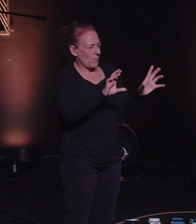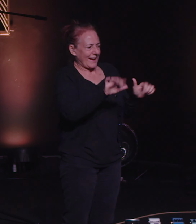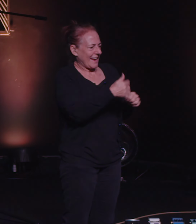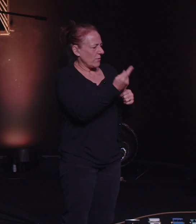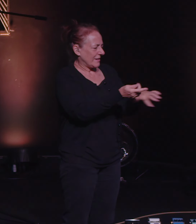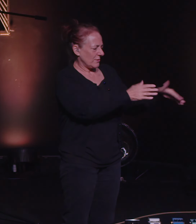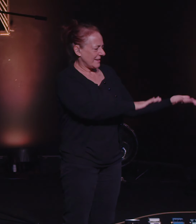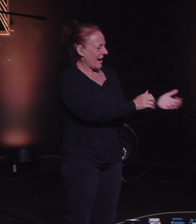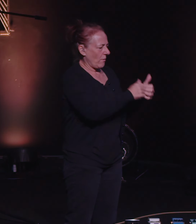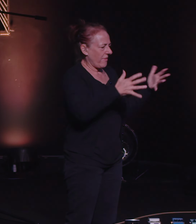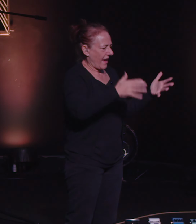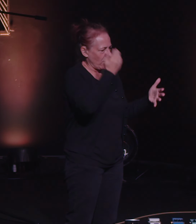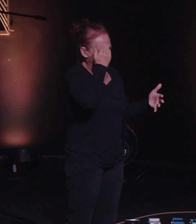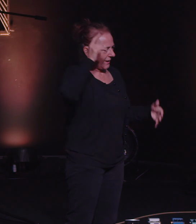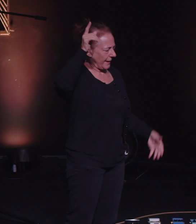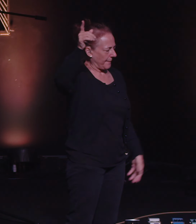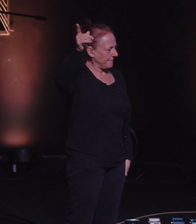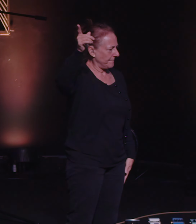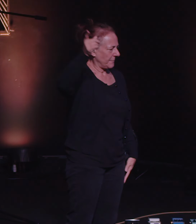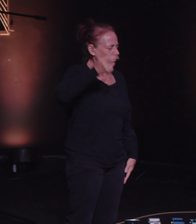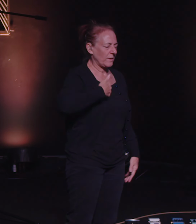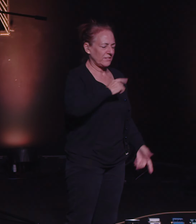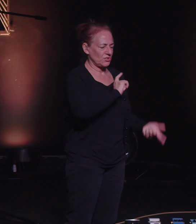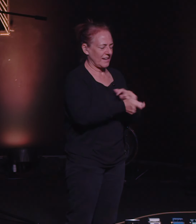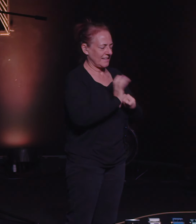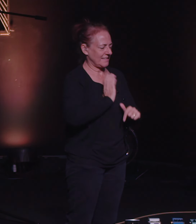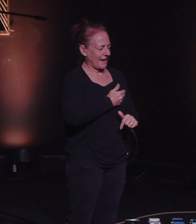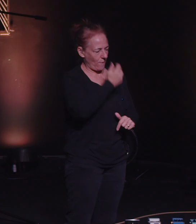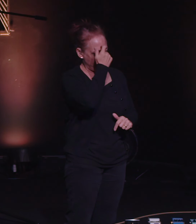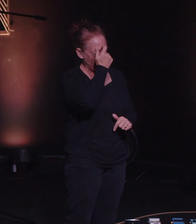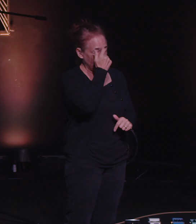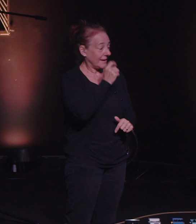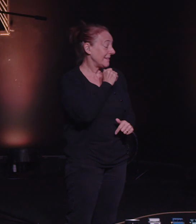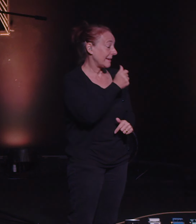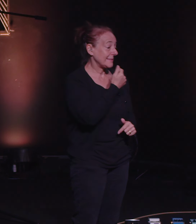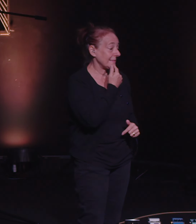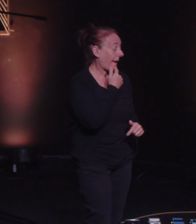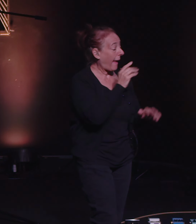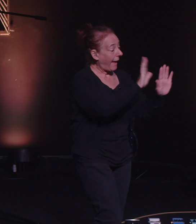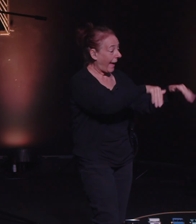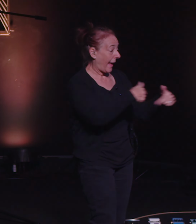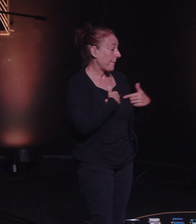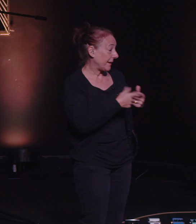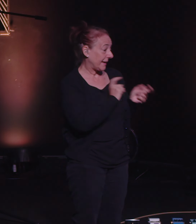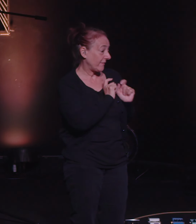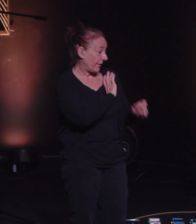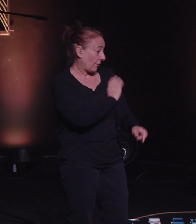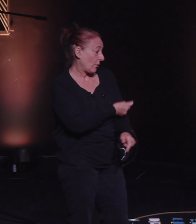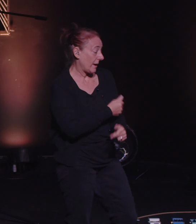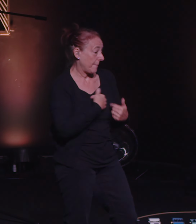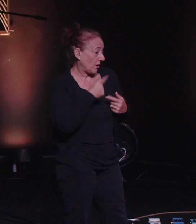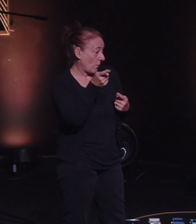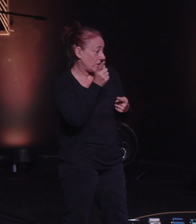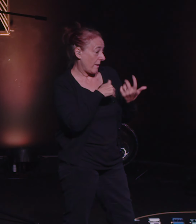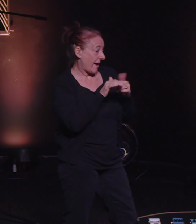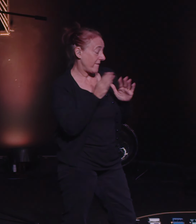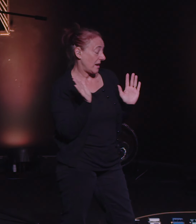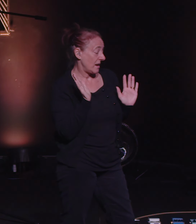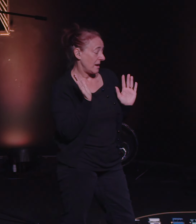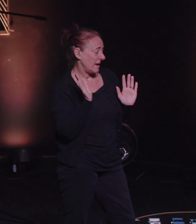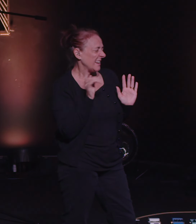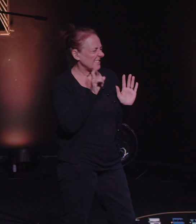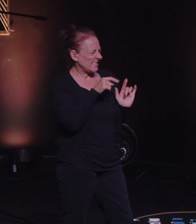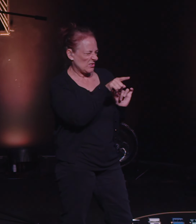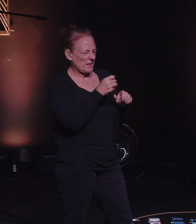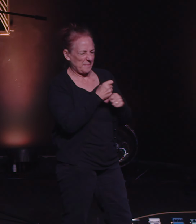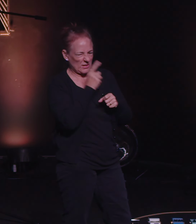that Jesus died. We've got to change our mindset on that. It does not say, "Hey, I've been given all authority, guys. I'm about to go to heaven. I just